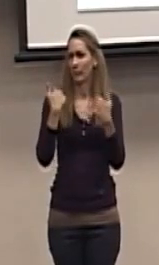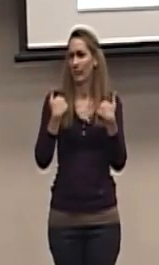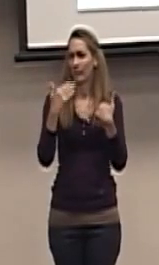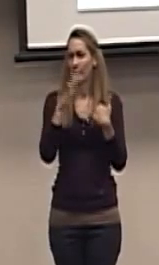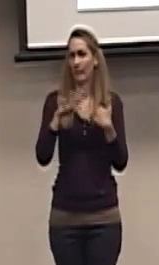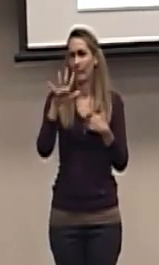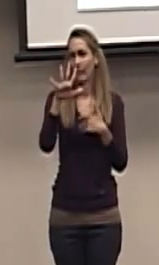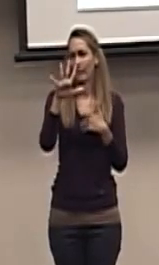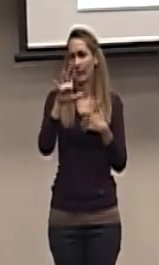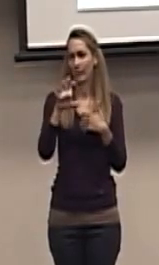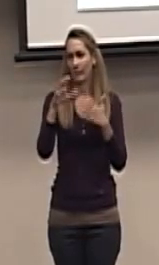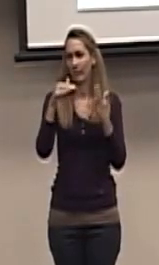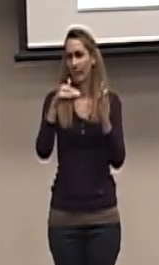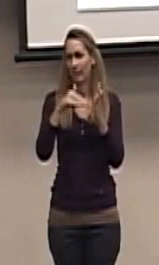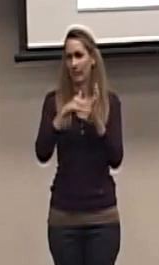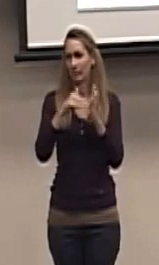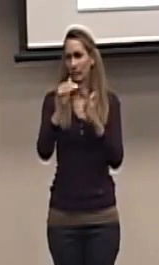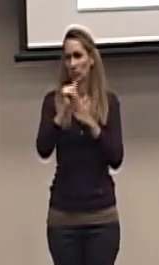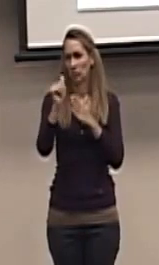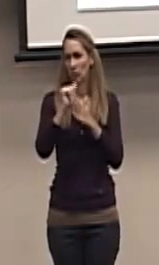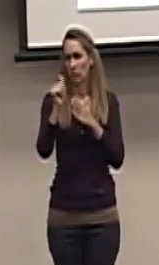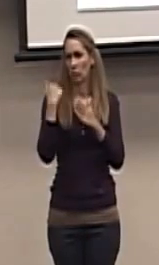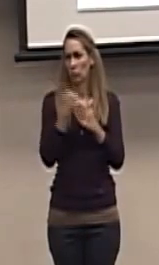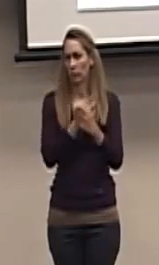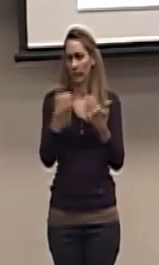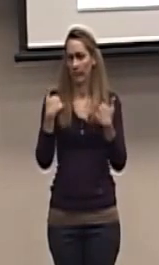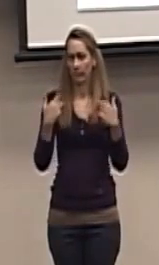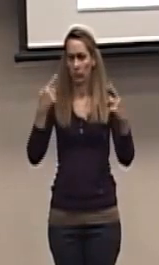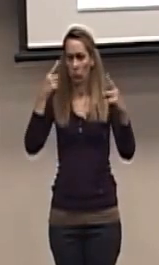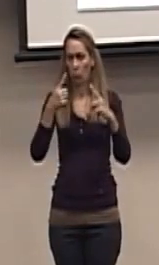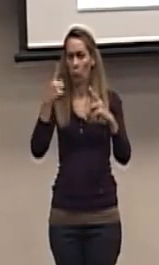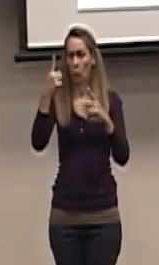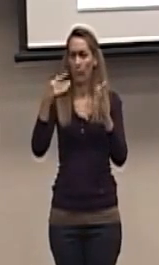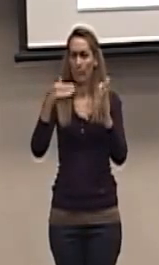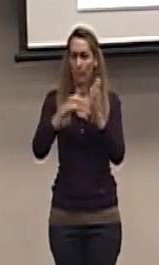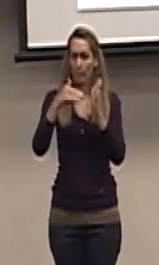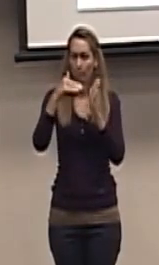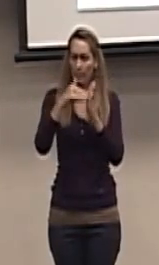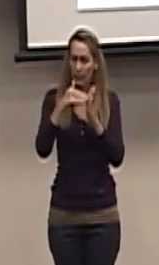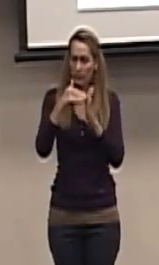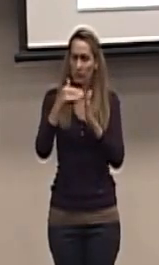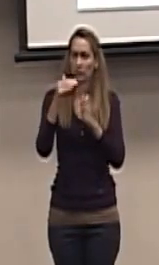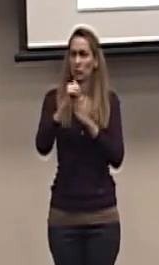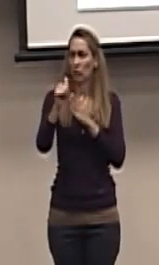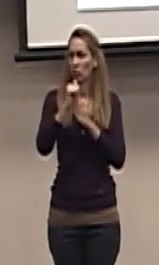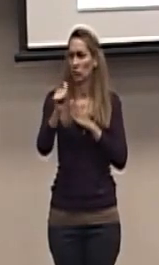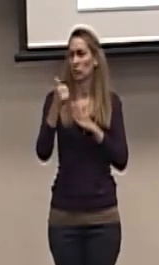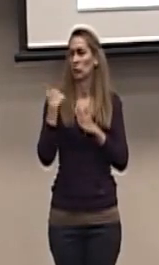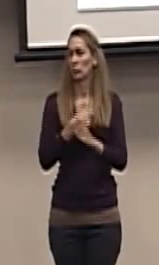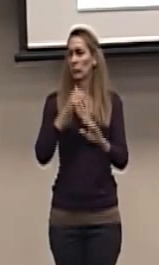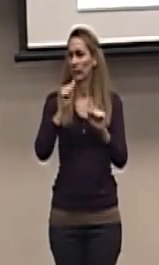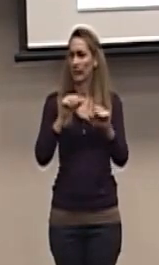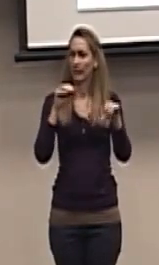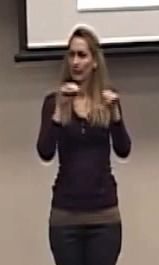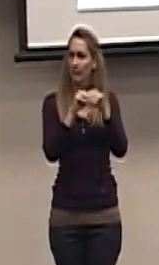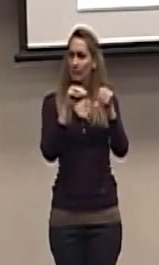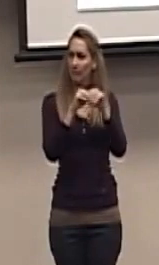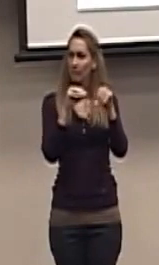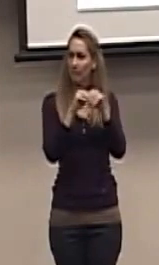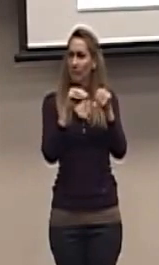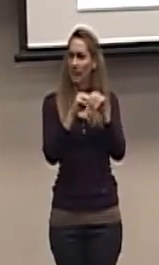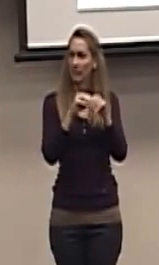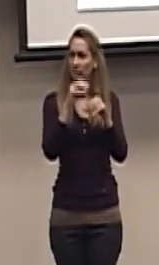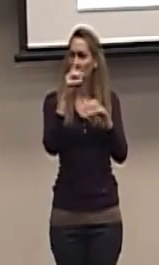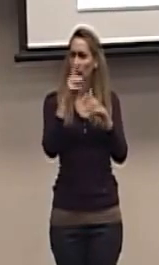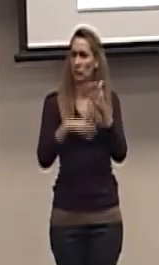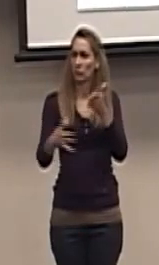we are targeting $1 million to be able to invest and use the proceeds from the investment